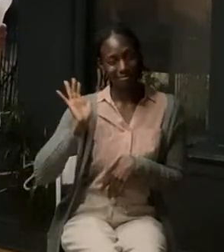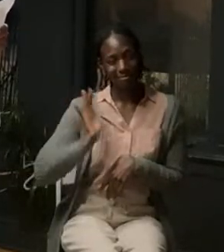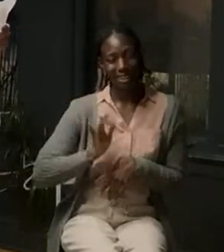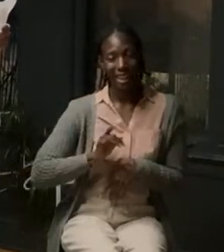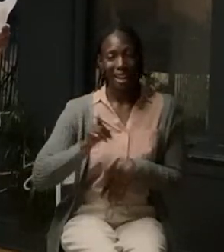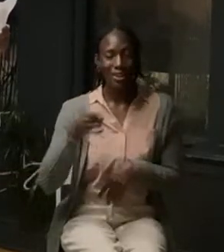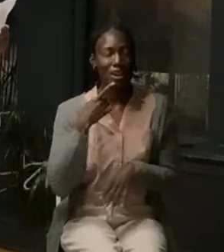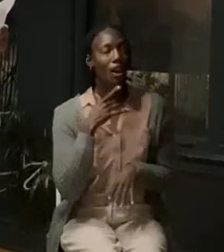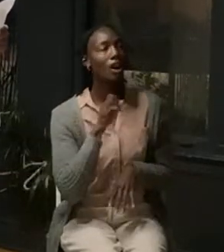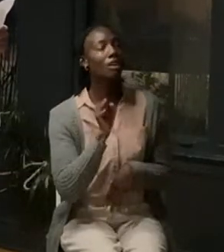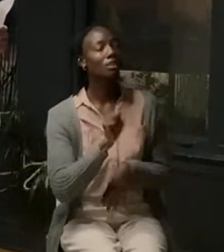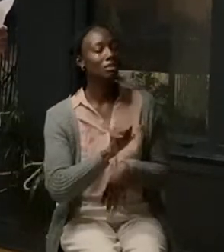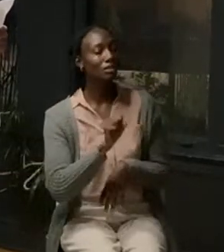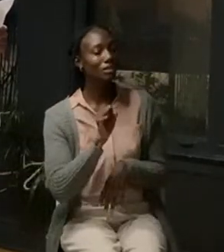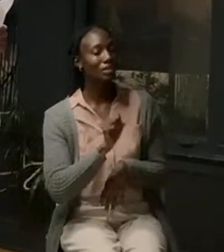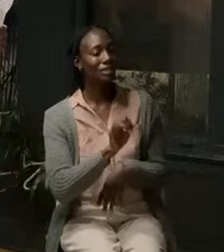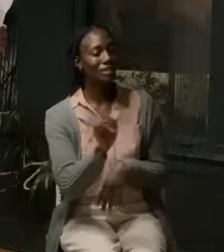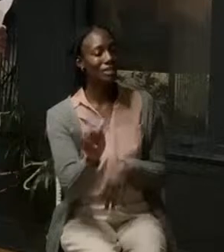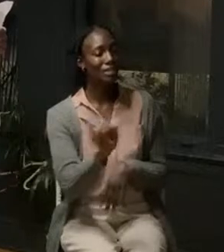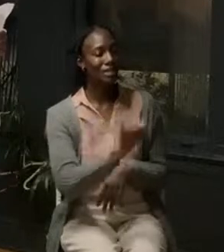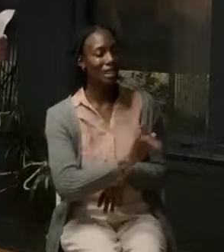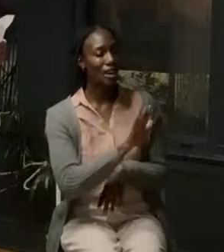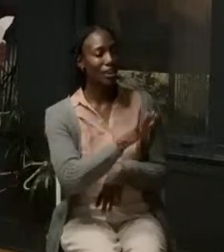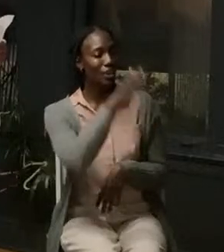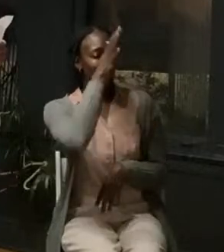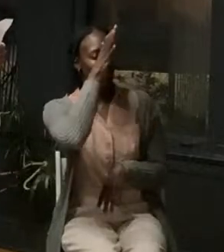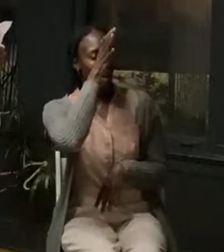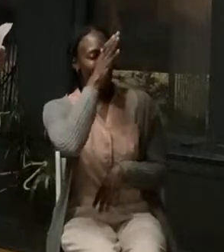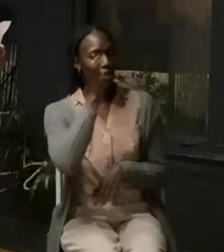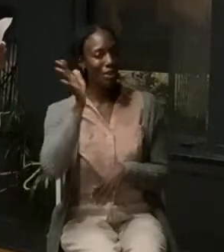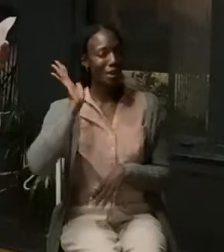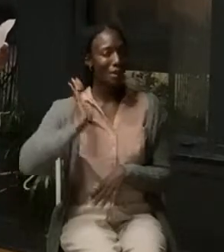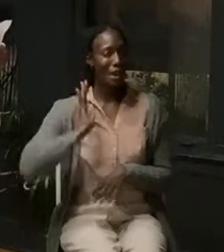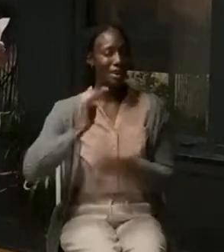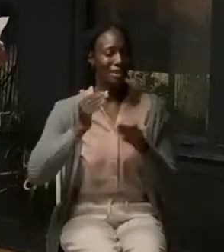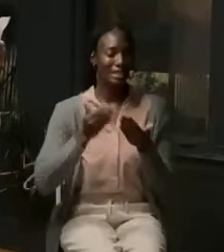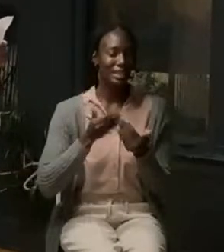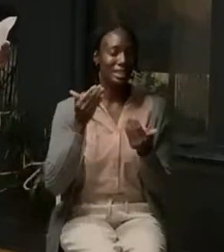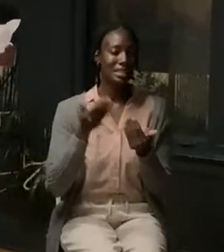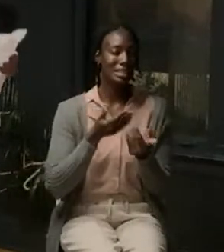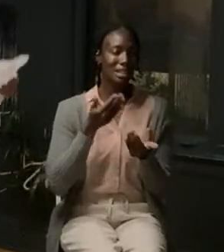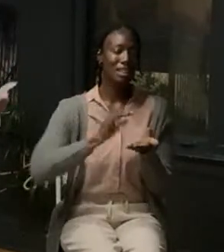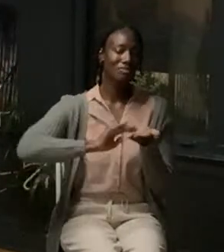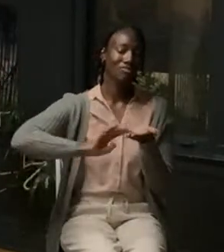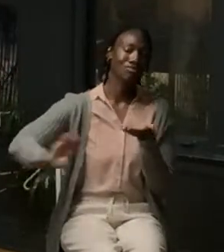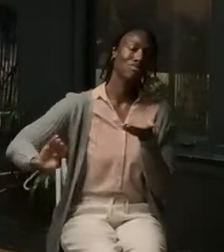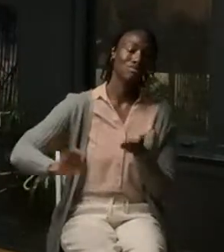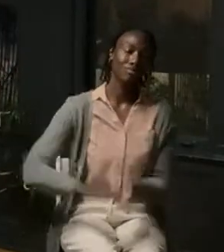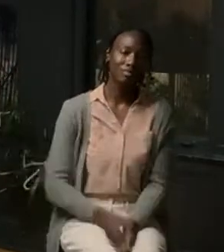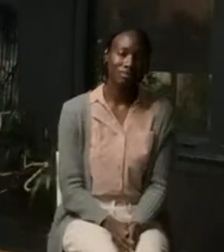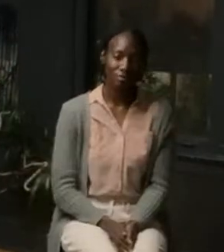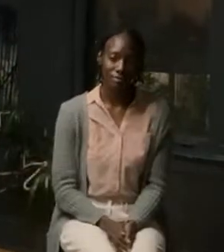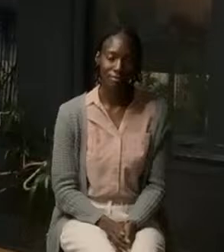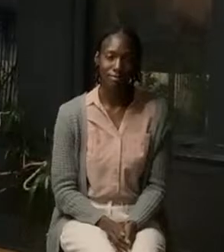said, yes, just like your father, the past is easily discarded.